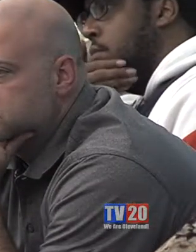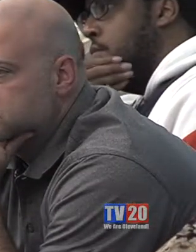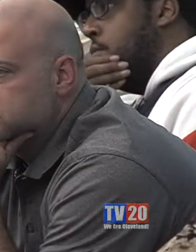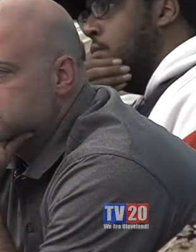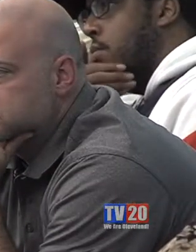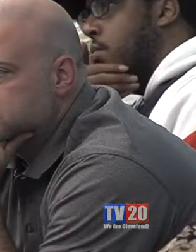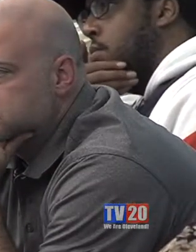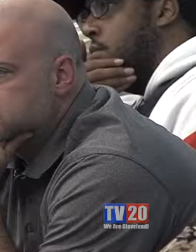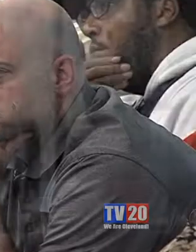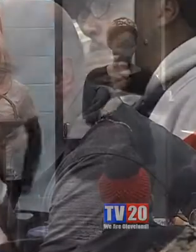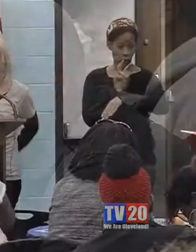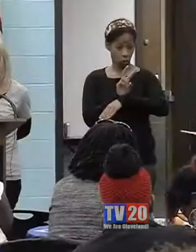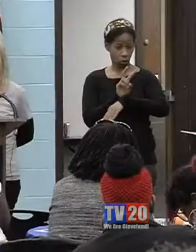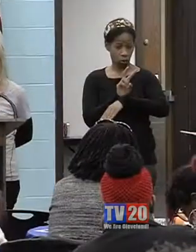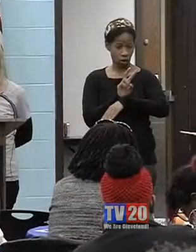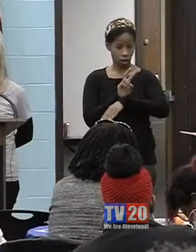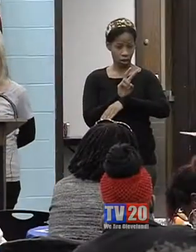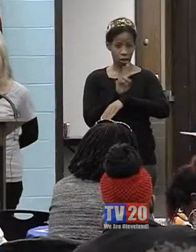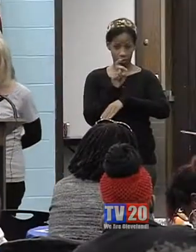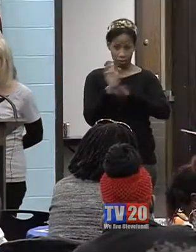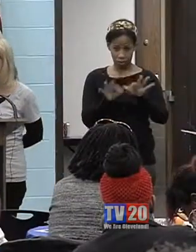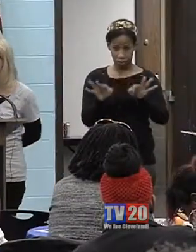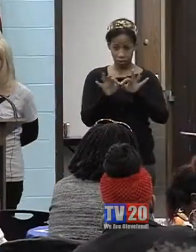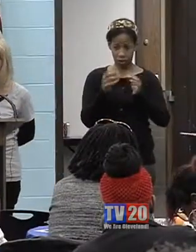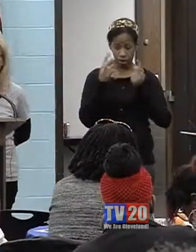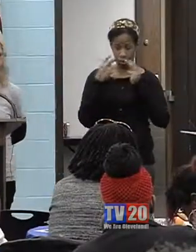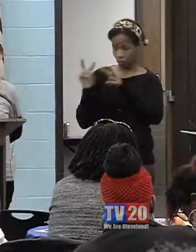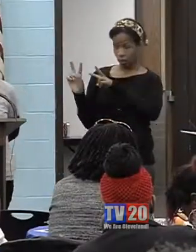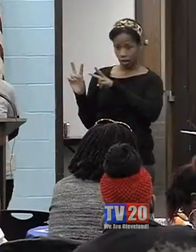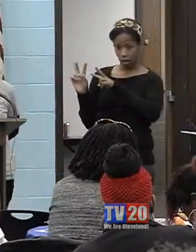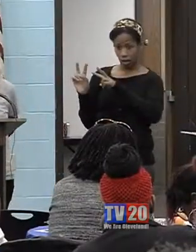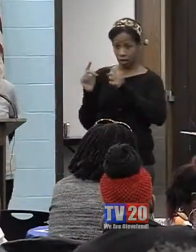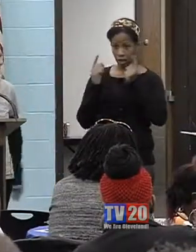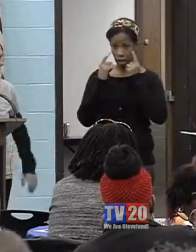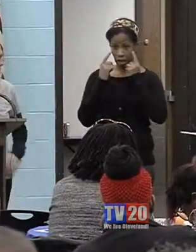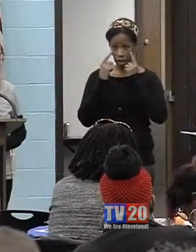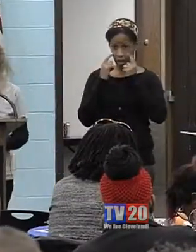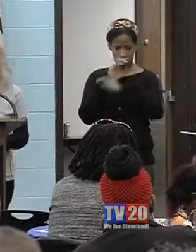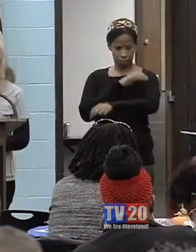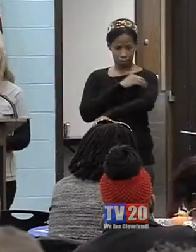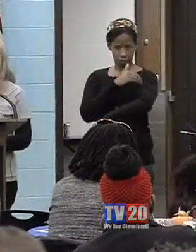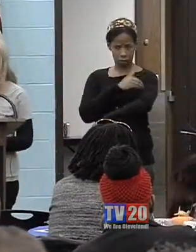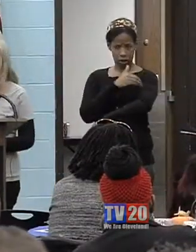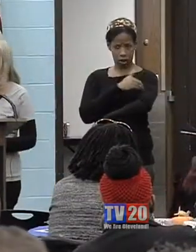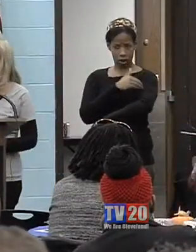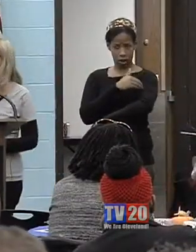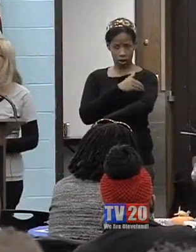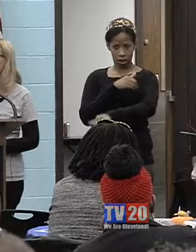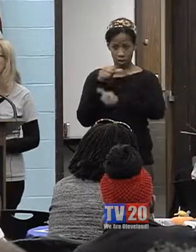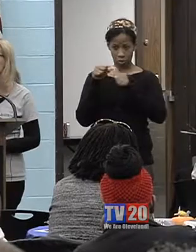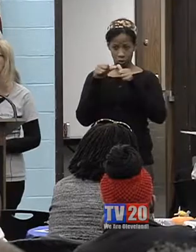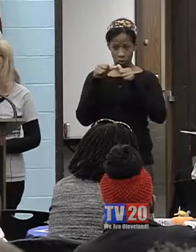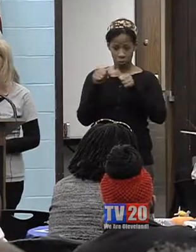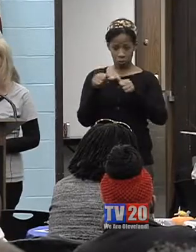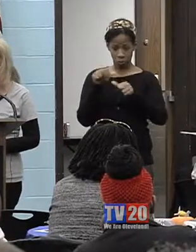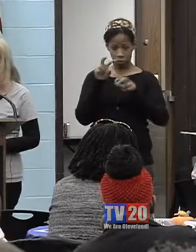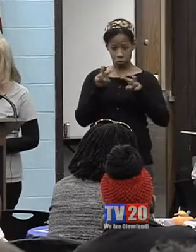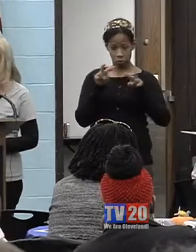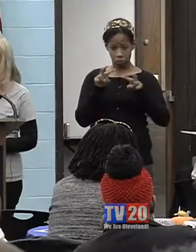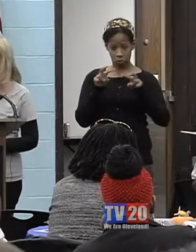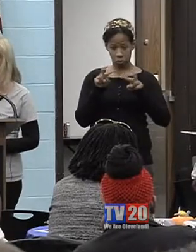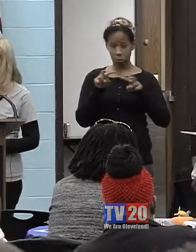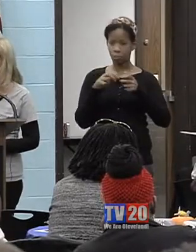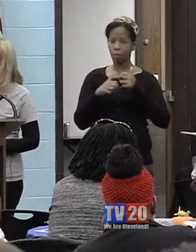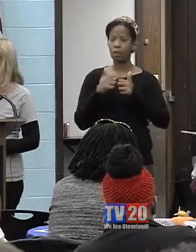So that's important because your muscles, your eyes have muscles. And so staring at the same distance all the time, that's part of the